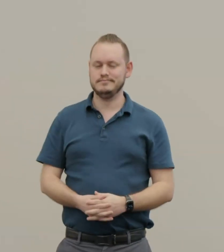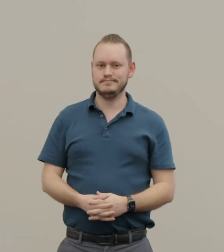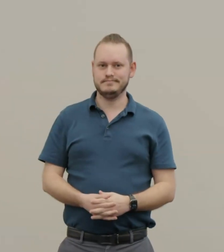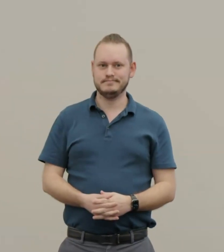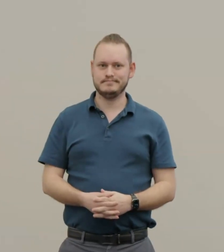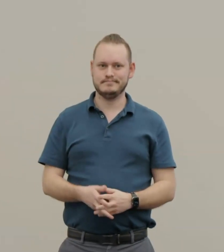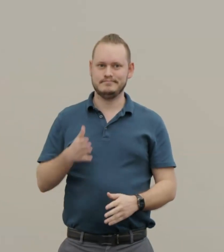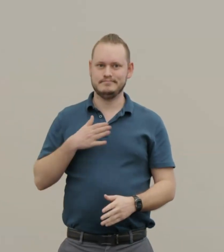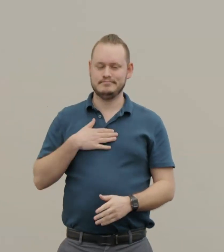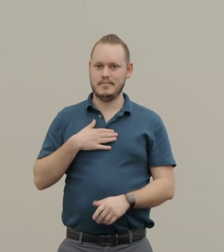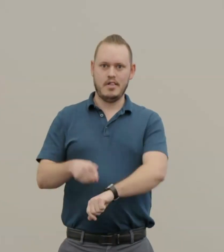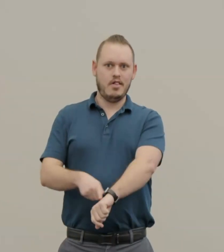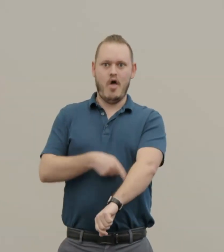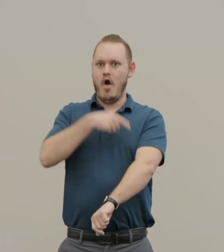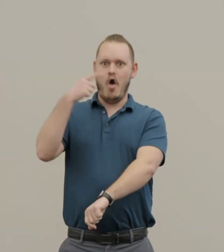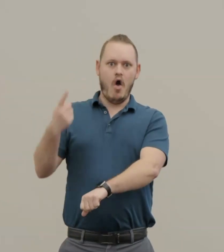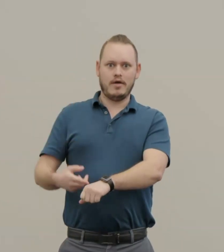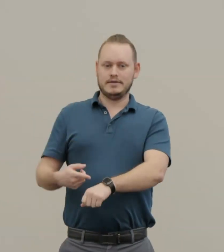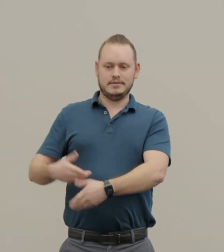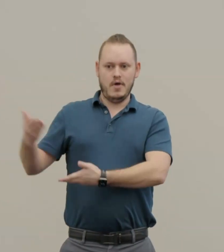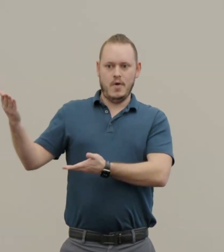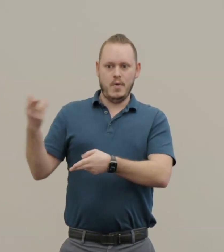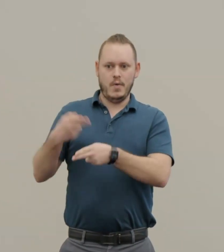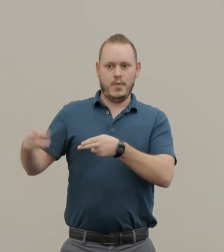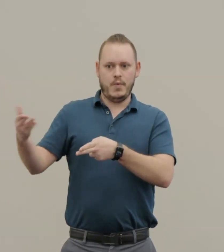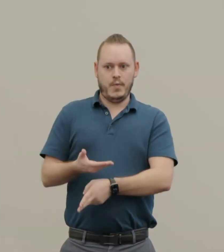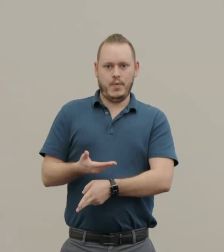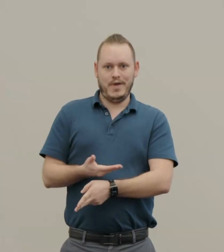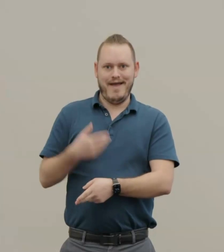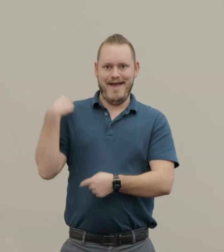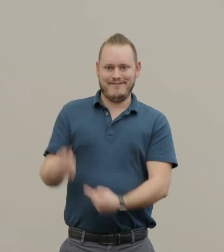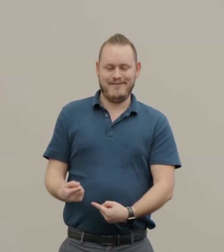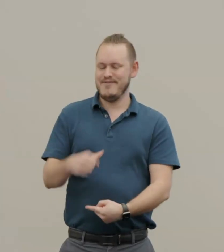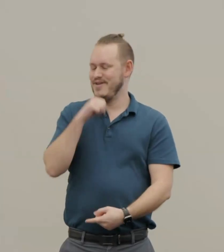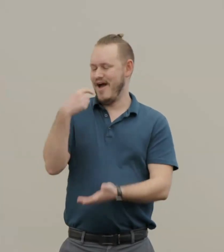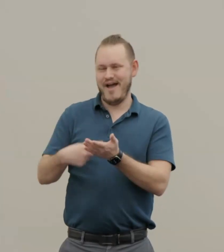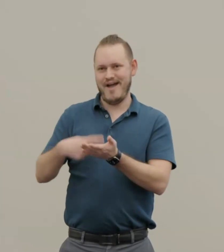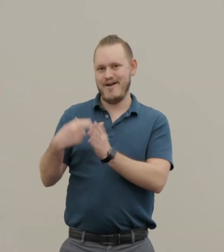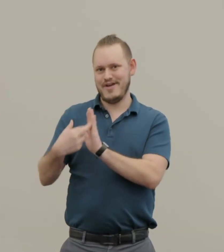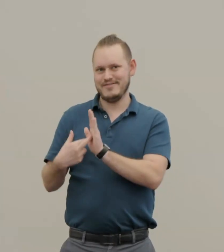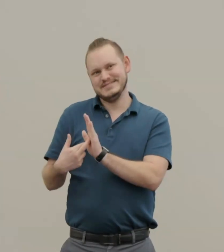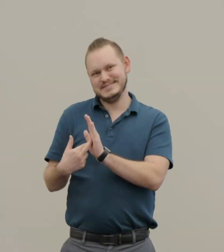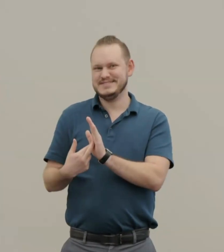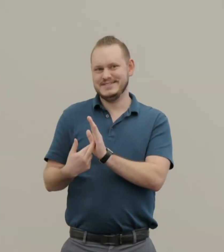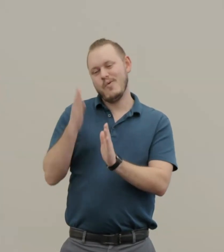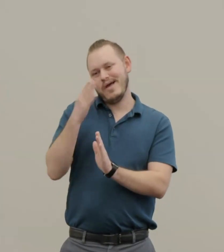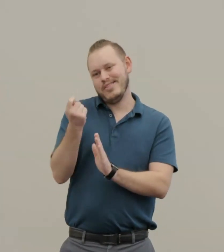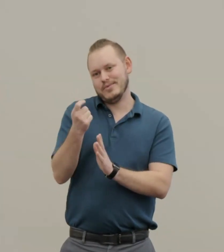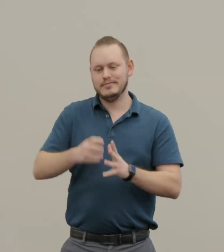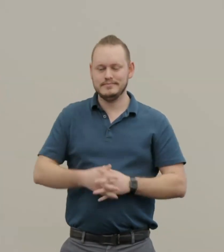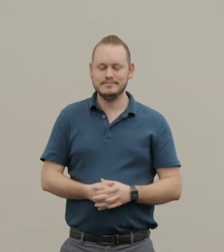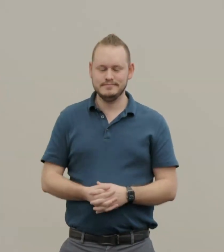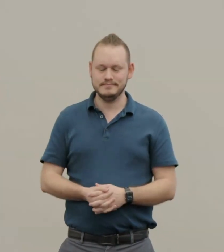that's my longest preamble ever. We're going to just get into it now. So I just said we're not going to talk about the regulations. We're actually going to talk about them just a little